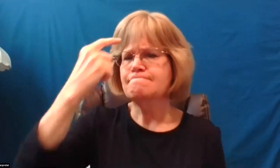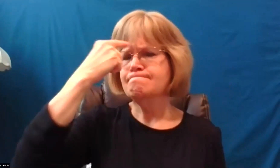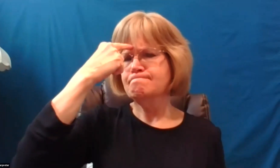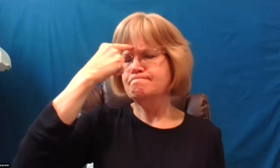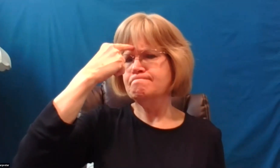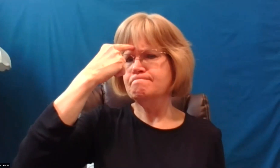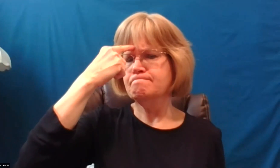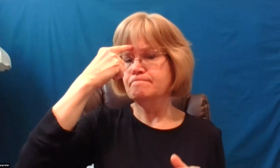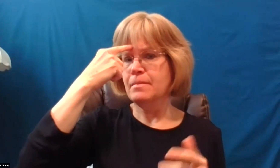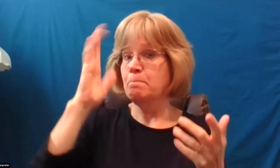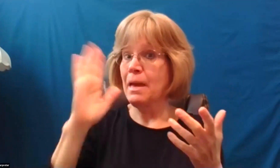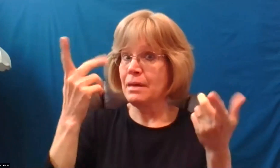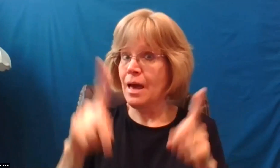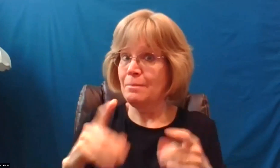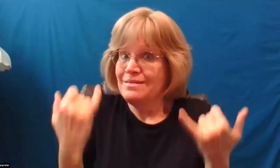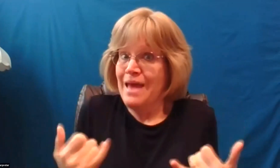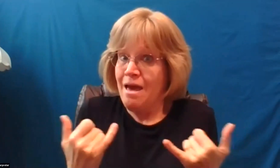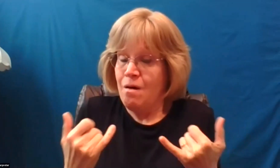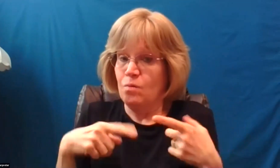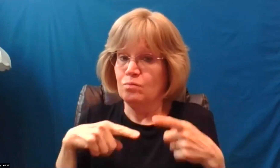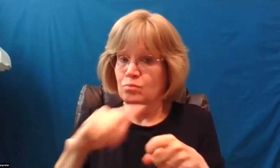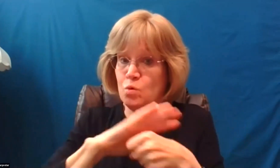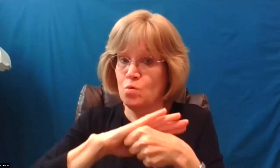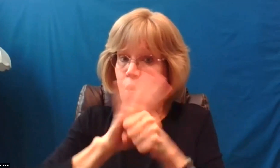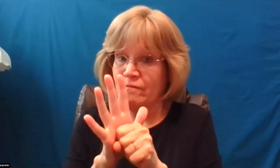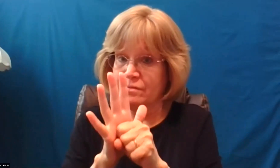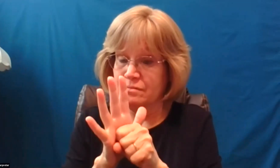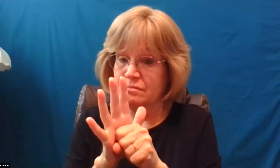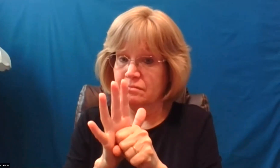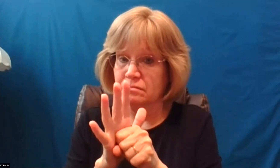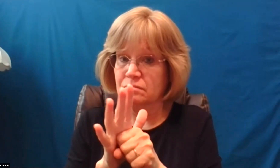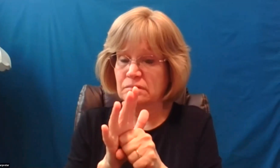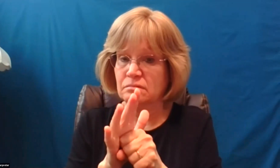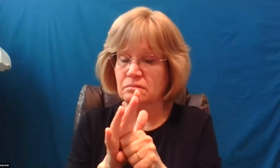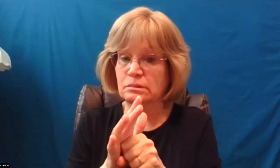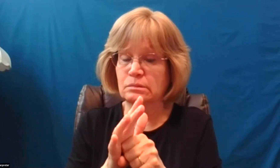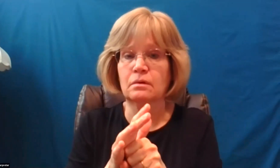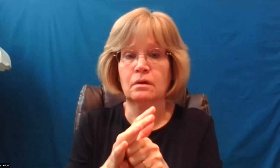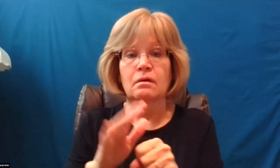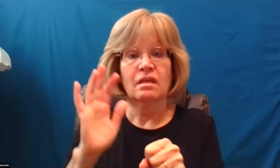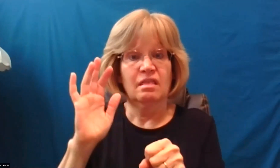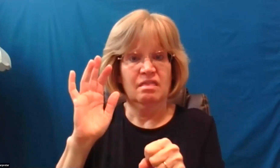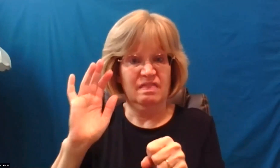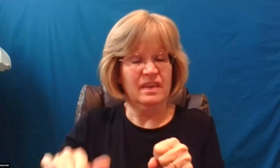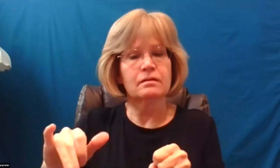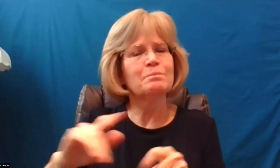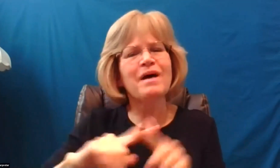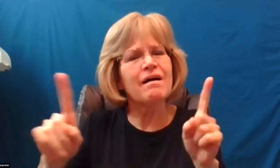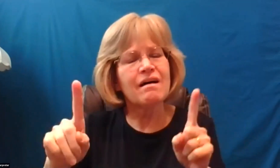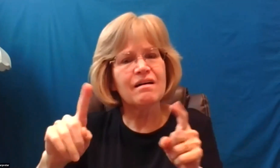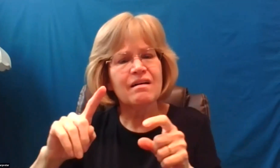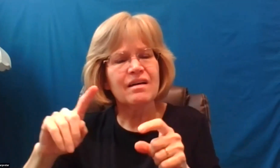about it right now during COVID time? A pandemic, by the way, which epidemiologists